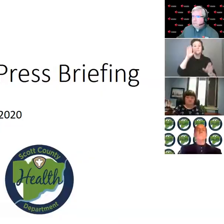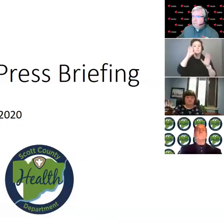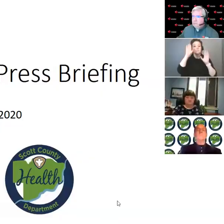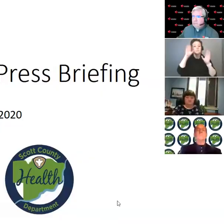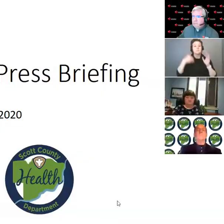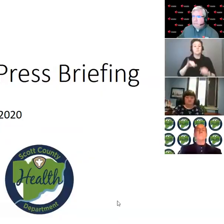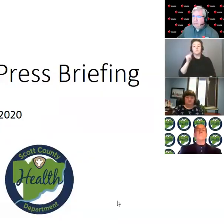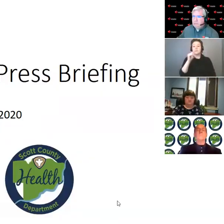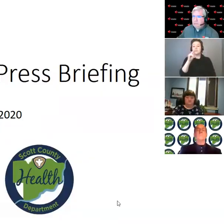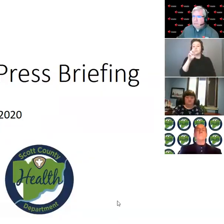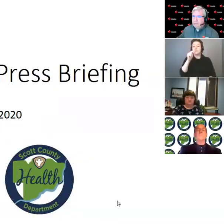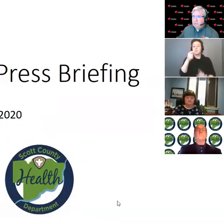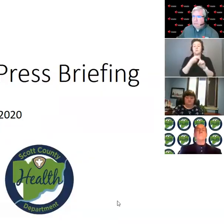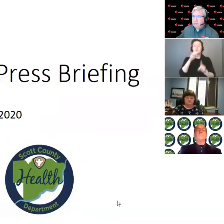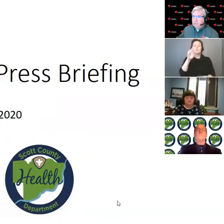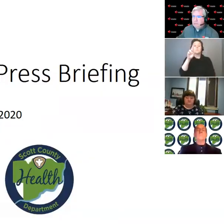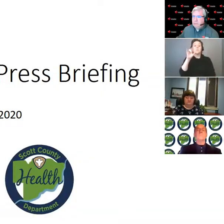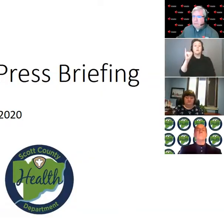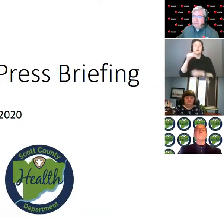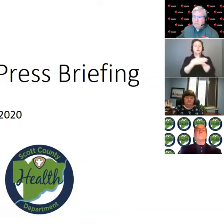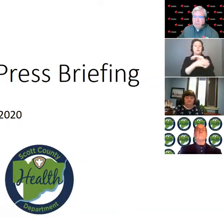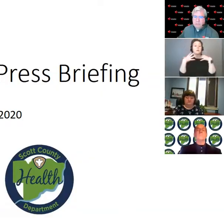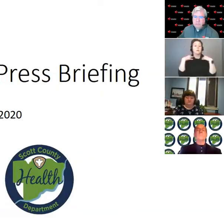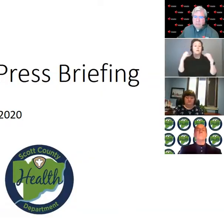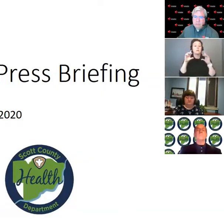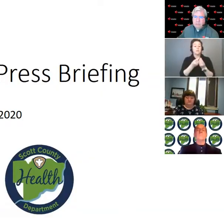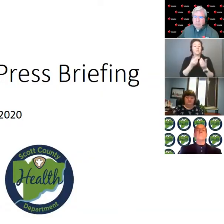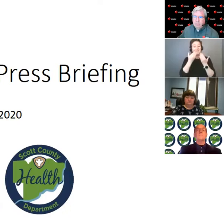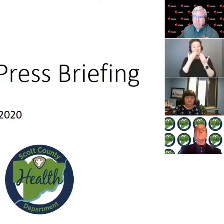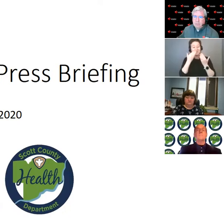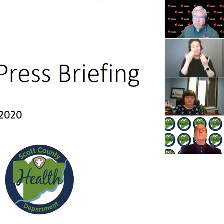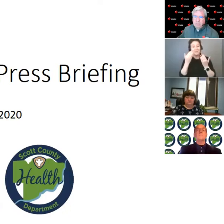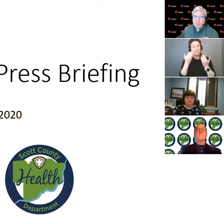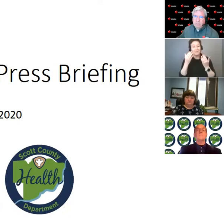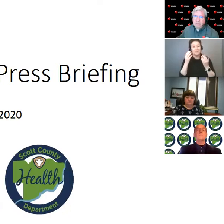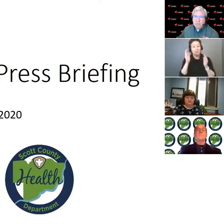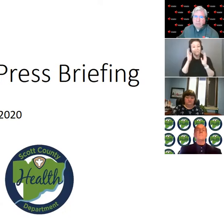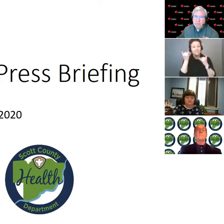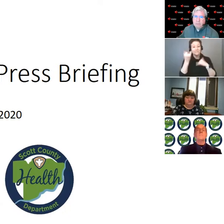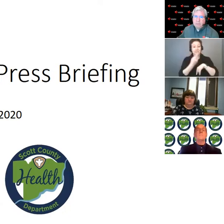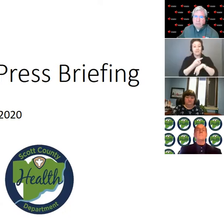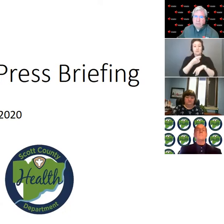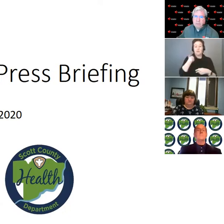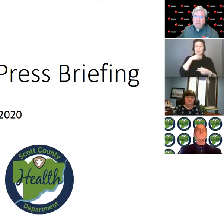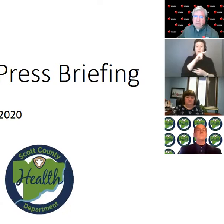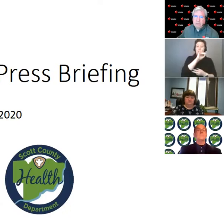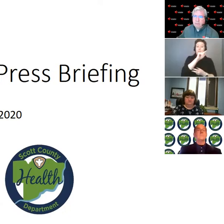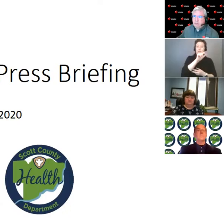is Janet with the Rock Island County Health Department. Thanks for joining us today. Today we have with us Nita Ludwig,